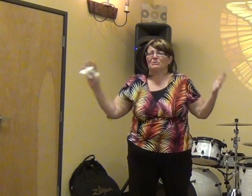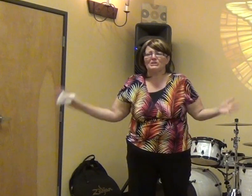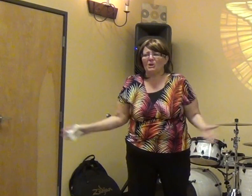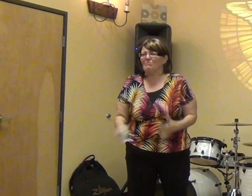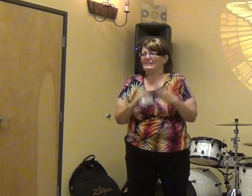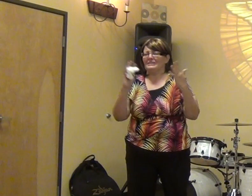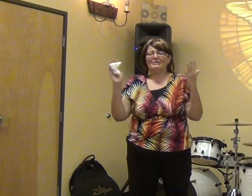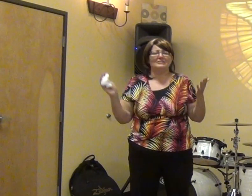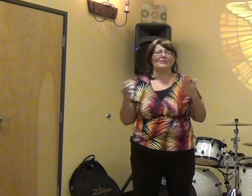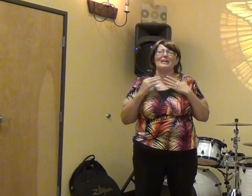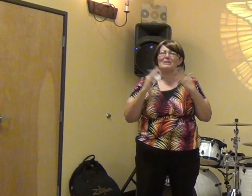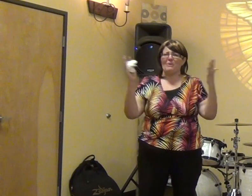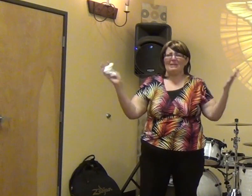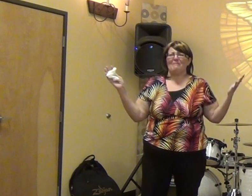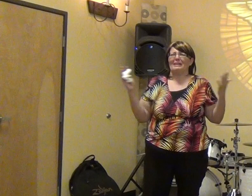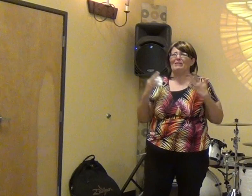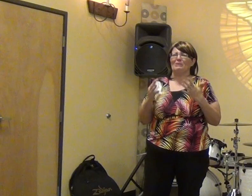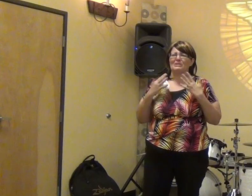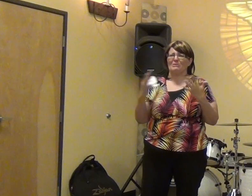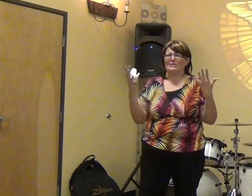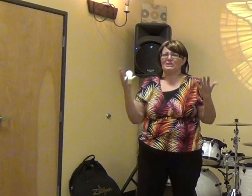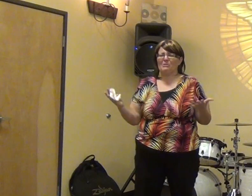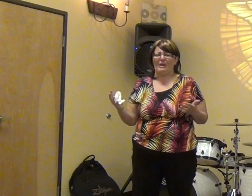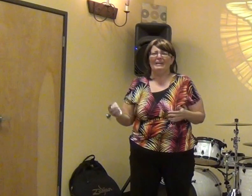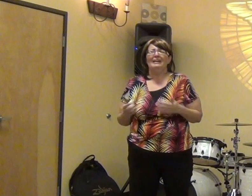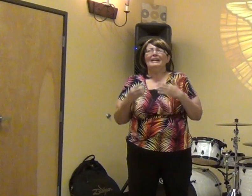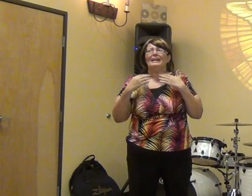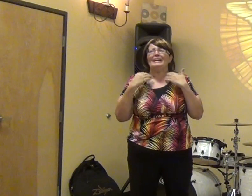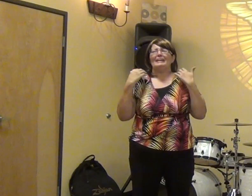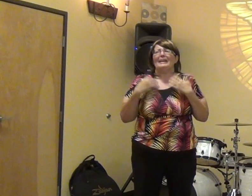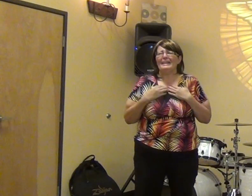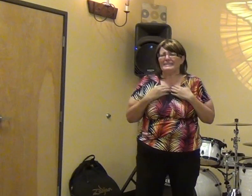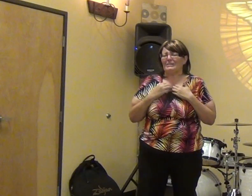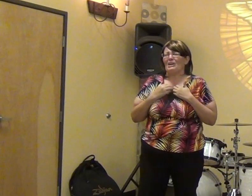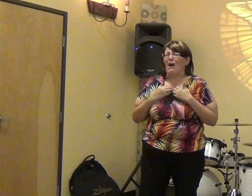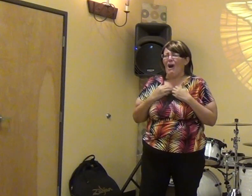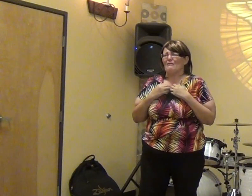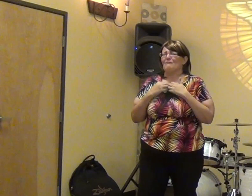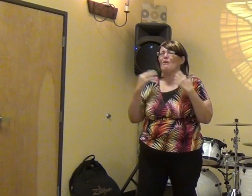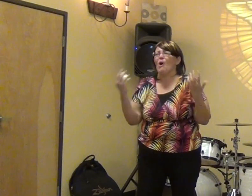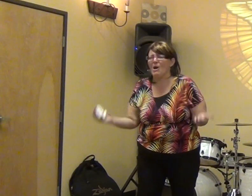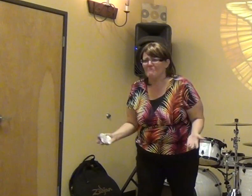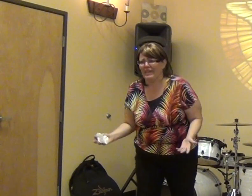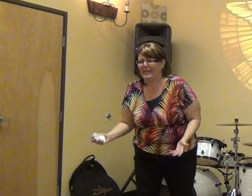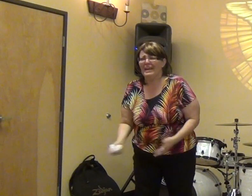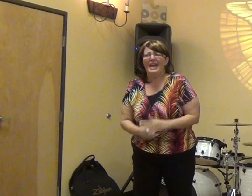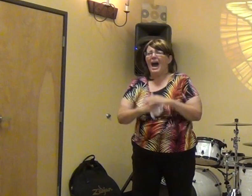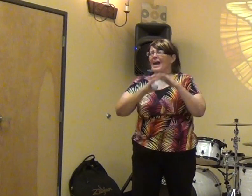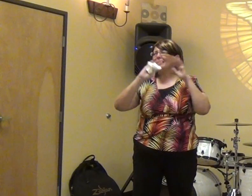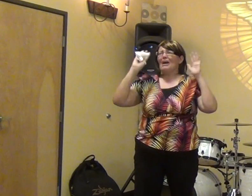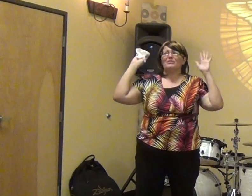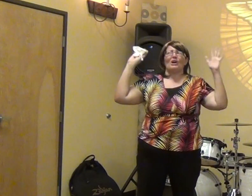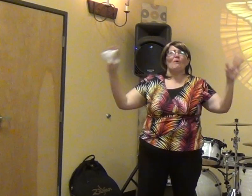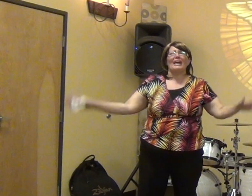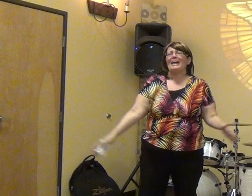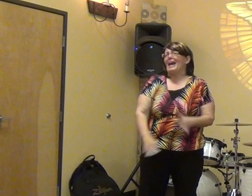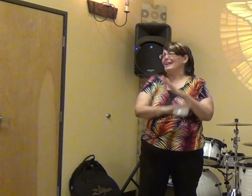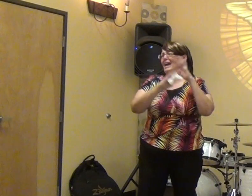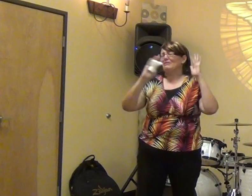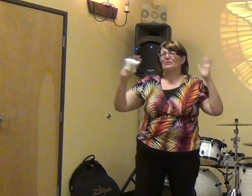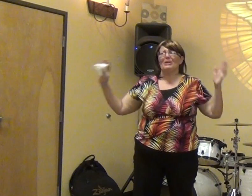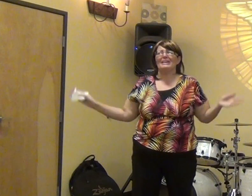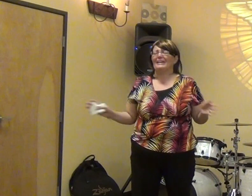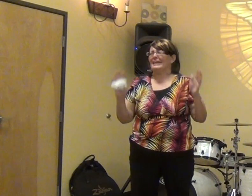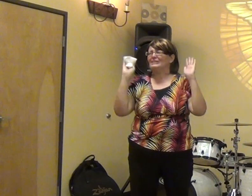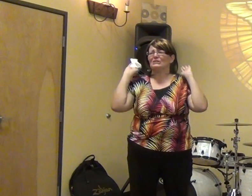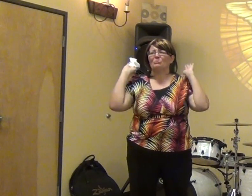the schedule so much. And so anyway, to make a long story short, he leased the car for me. I didn't have to go in. I